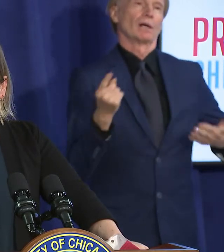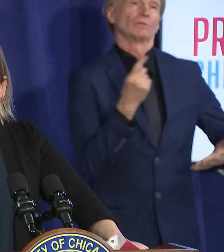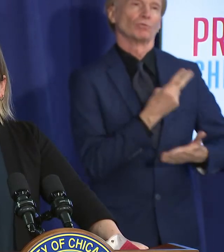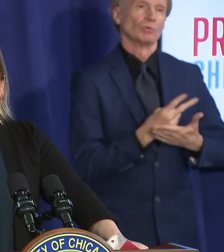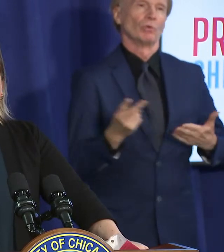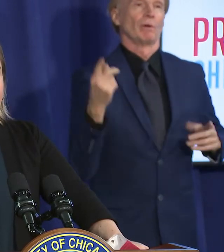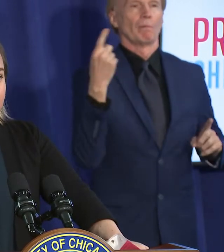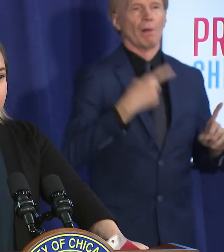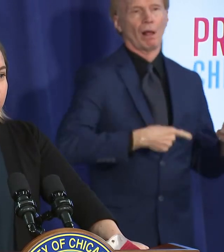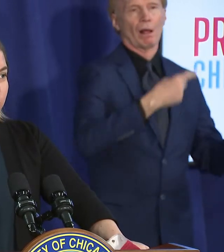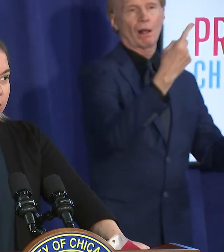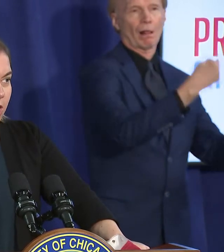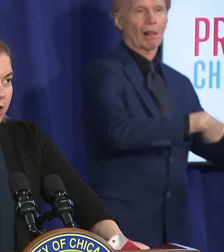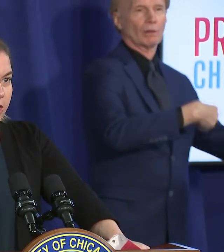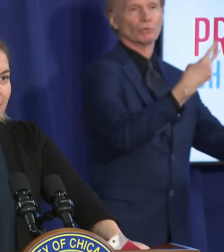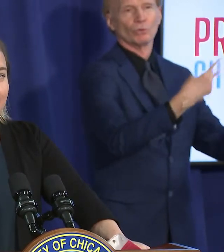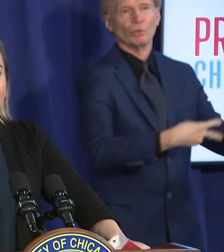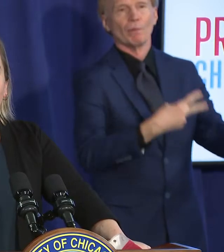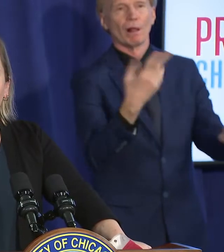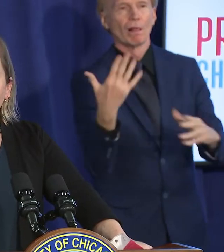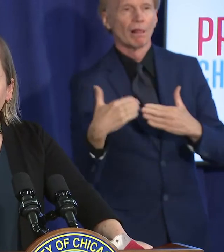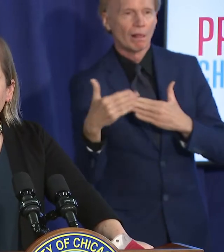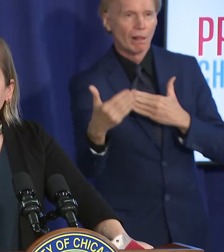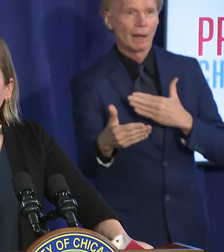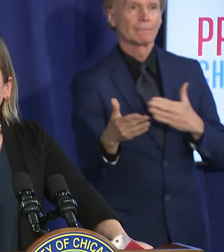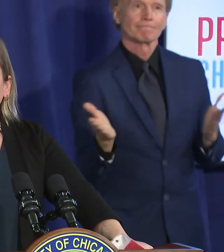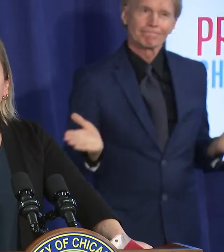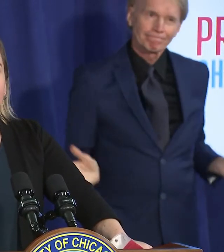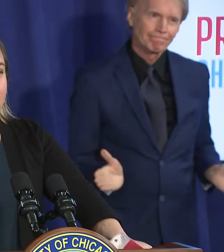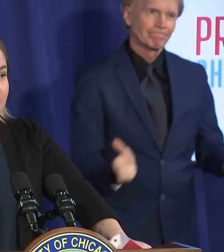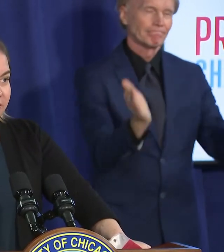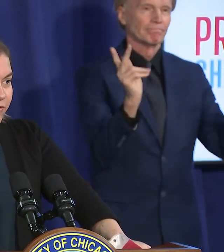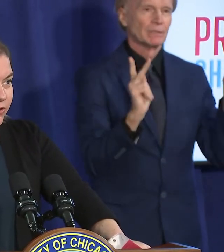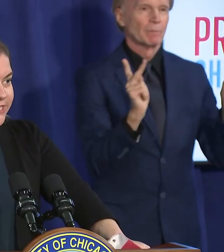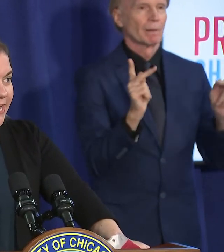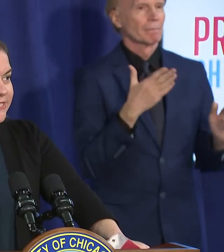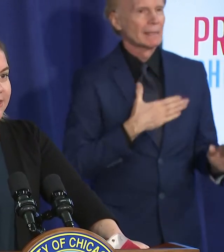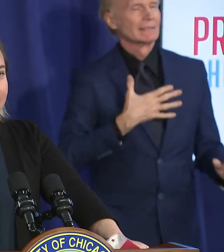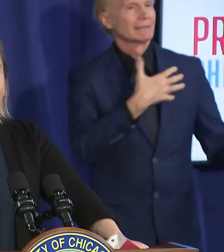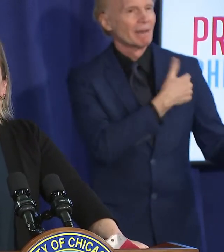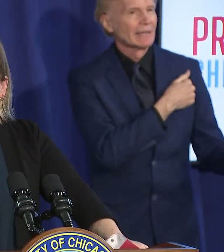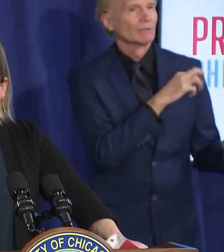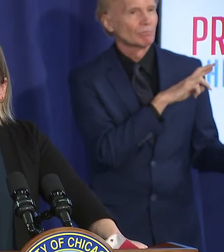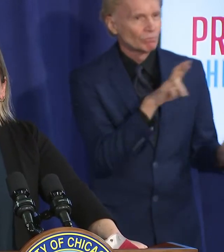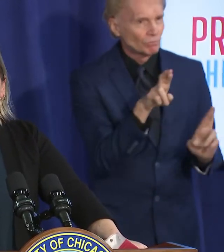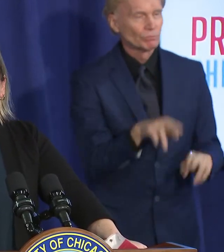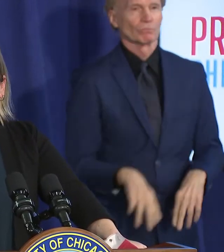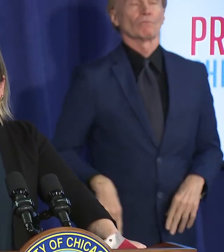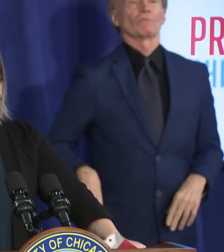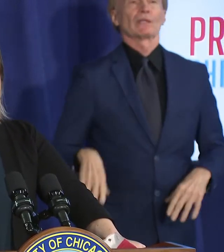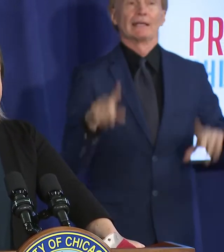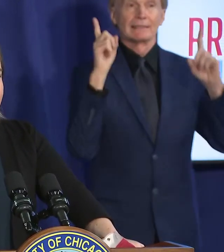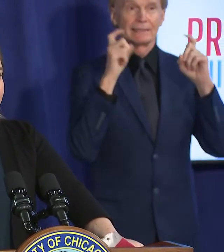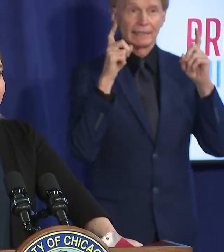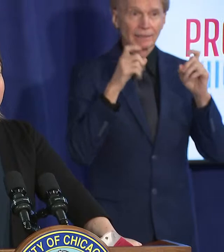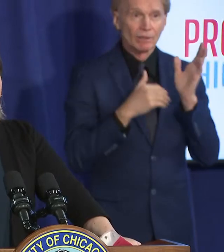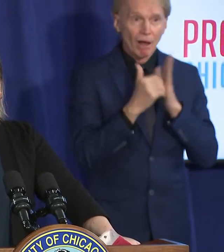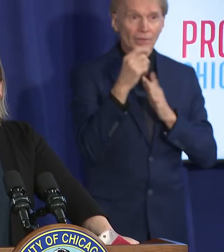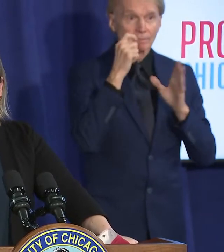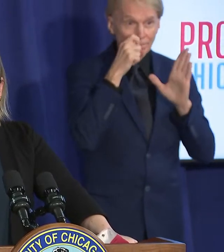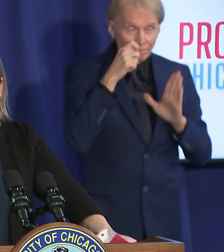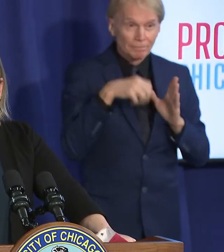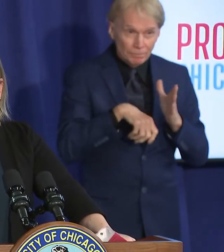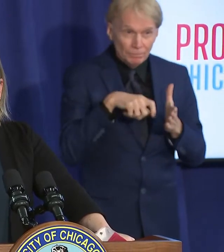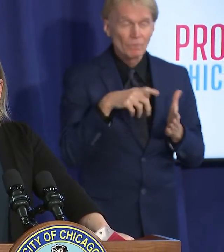and months that we continue to work hard on getting folks vaccinated, getting folks tested, continuing to wear masks, because